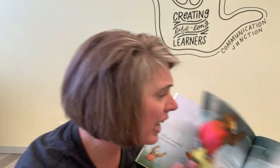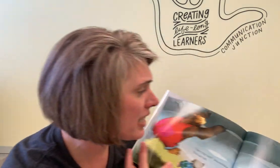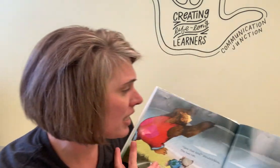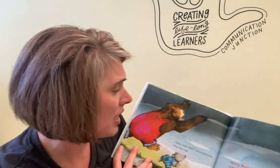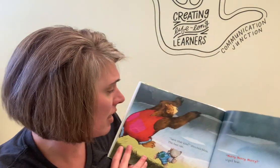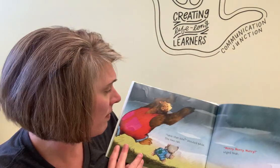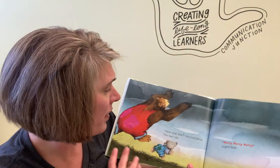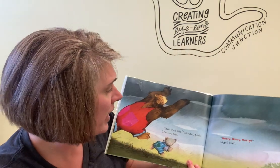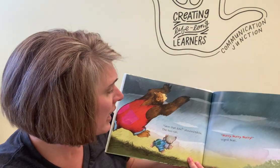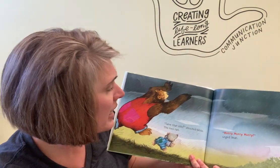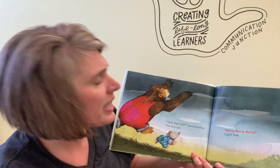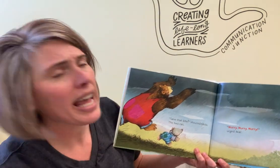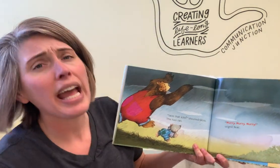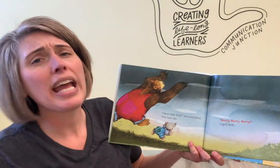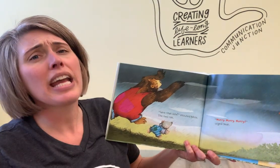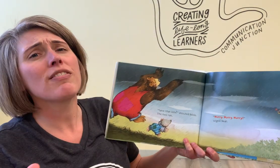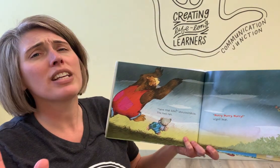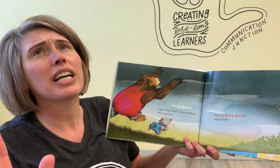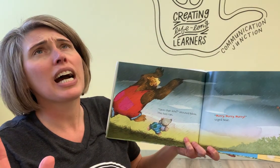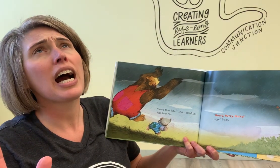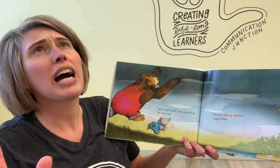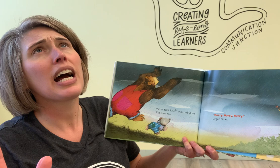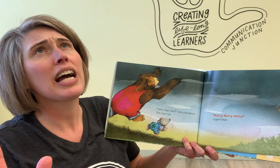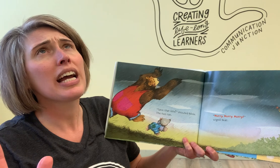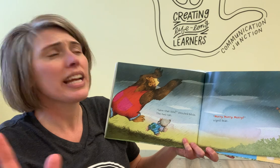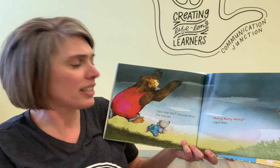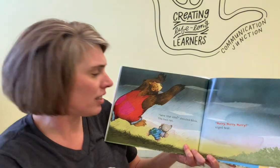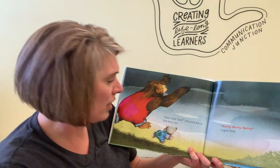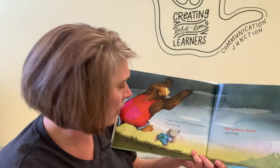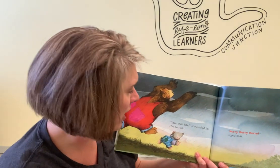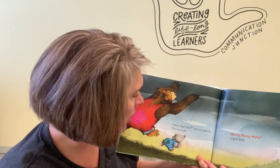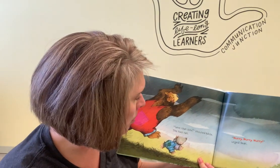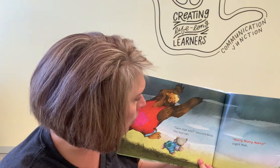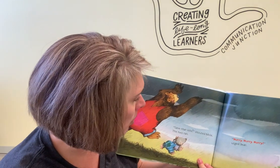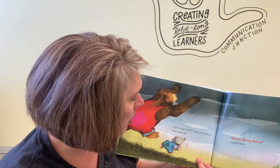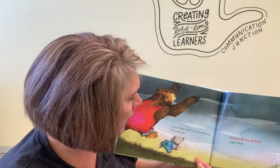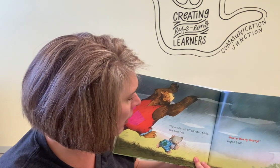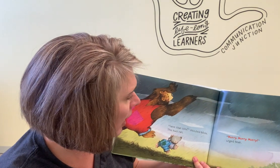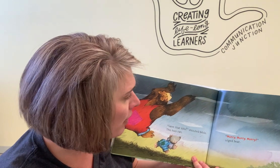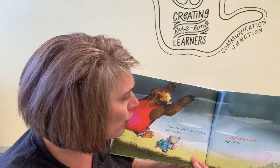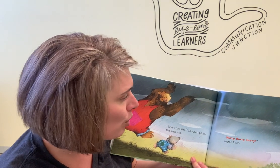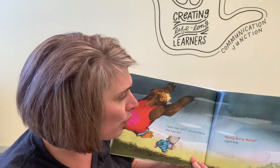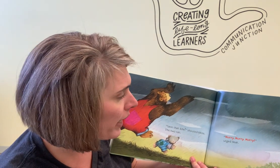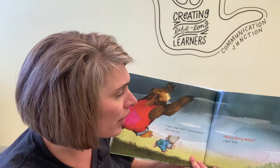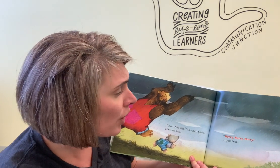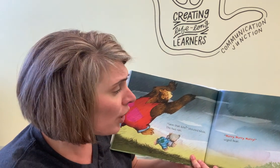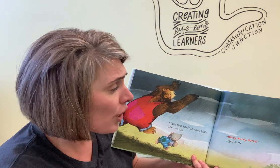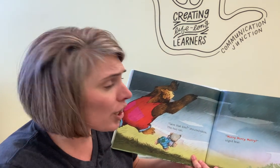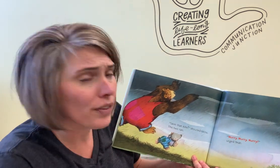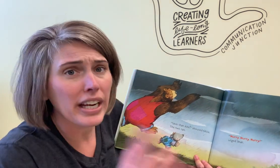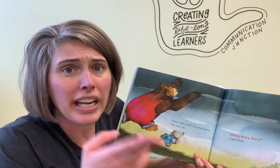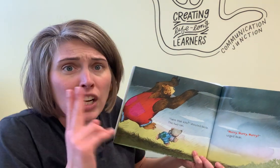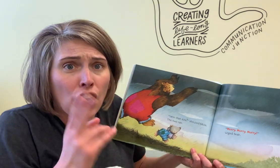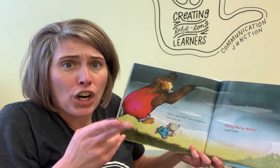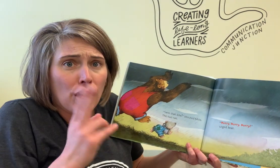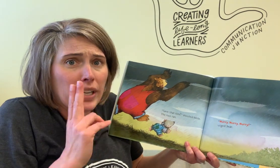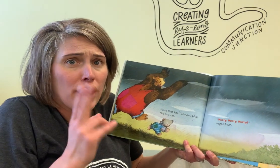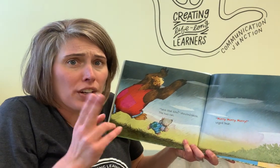kite. Save the kite, yelled Mole and Bear, and the two ran. Hurry, hurry, hurry,